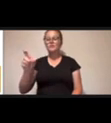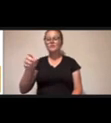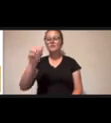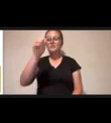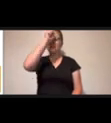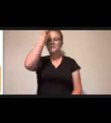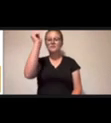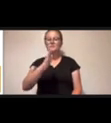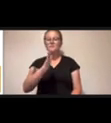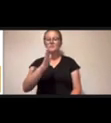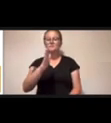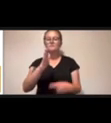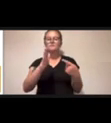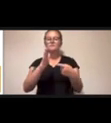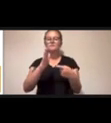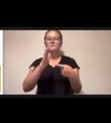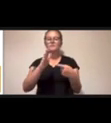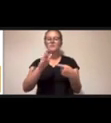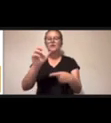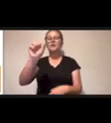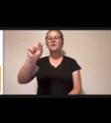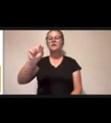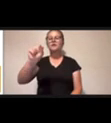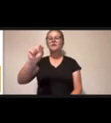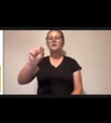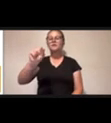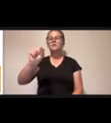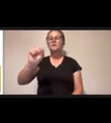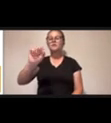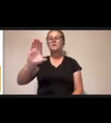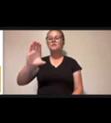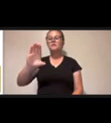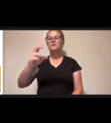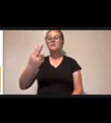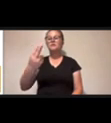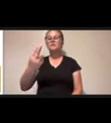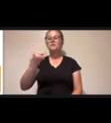2 were diagnosed with schizophrenia.